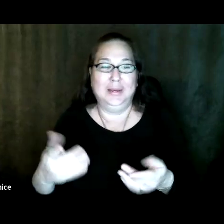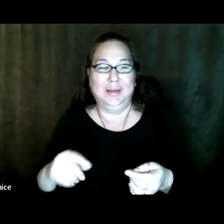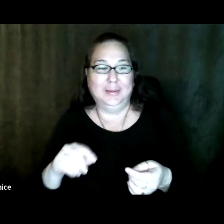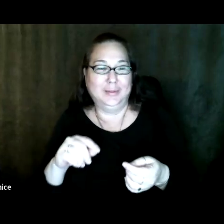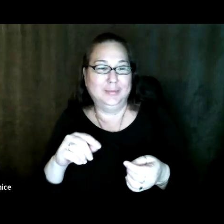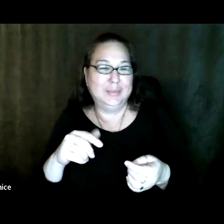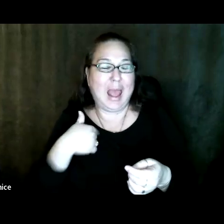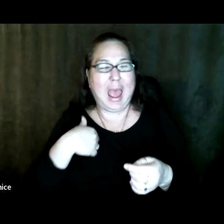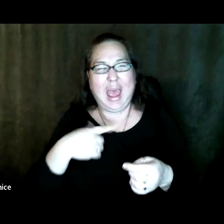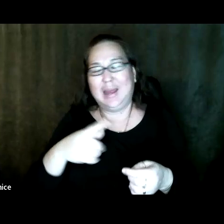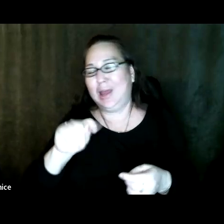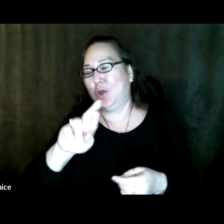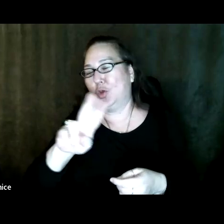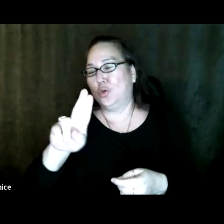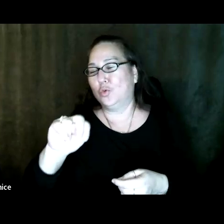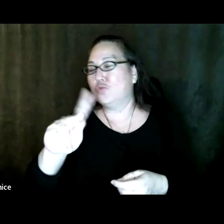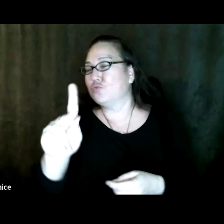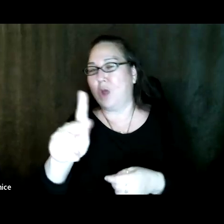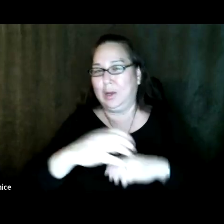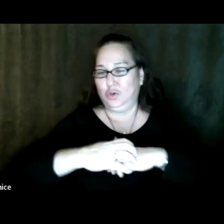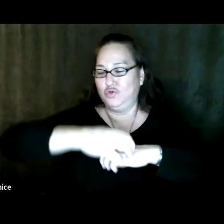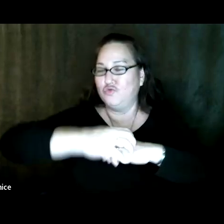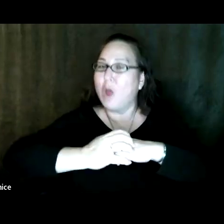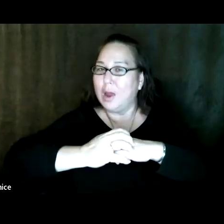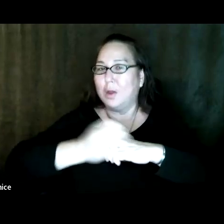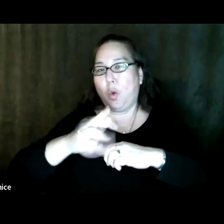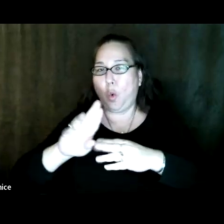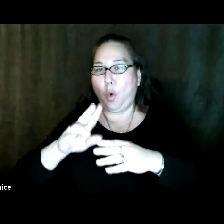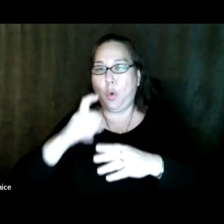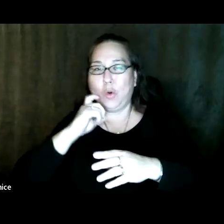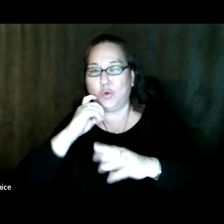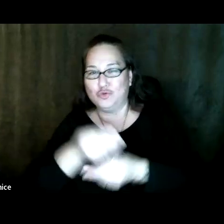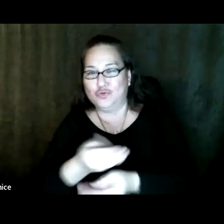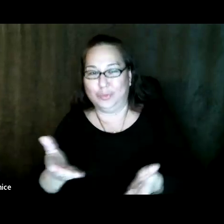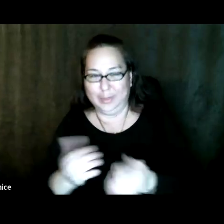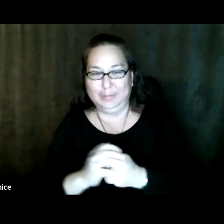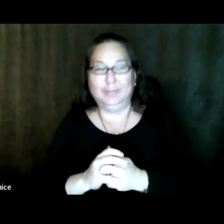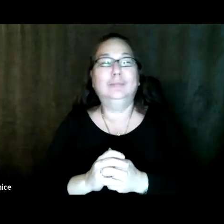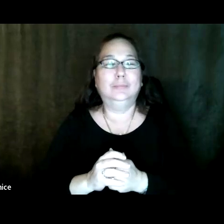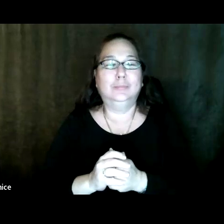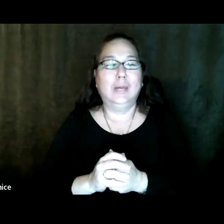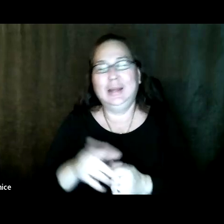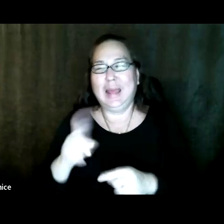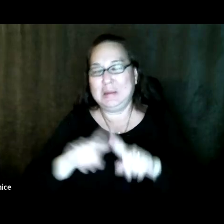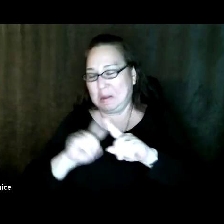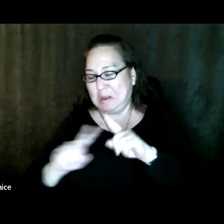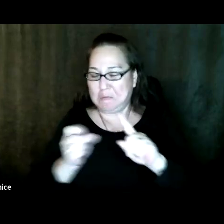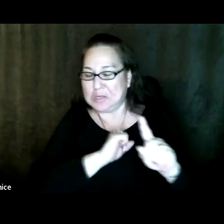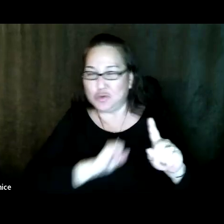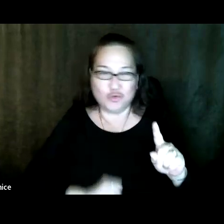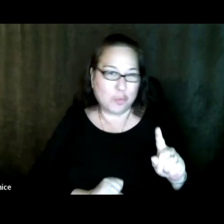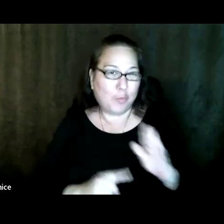Trunk or Treat. Russell School students celebrated the fall season by voting on the best decorated